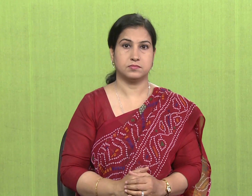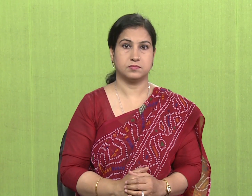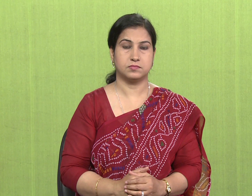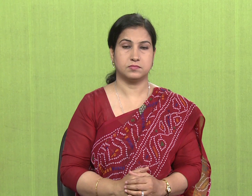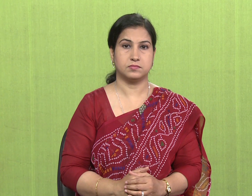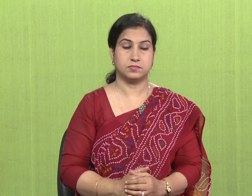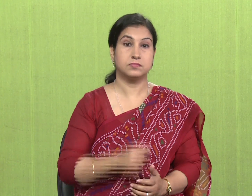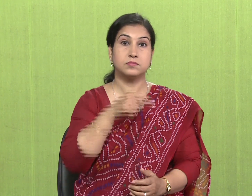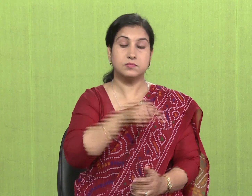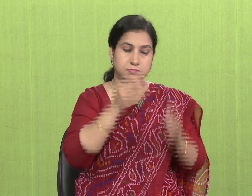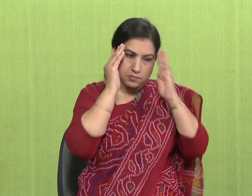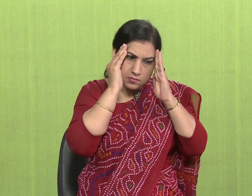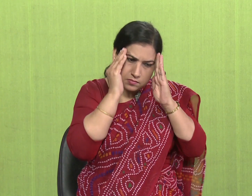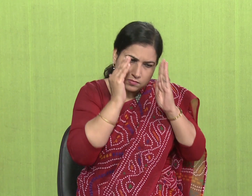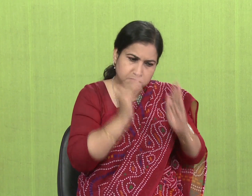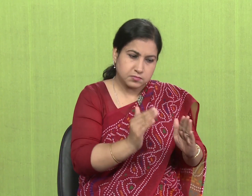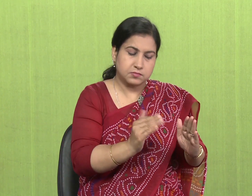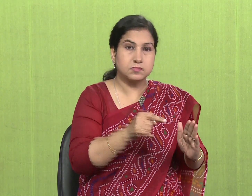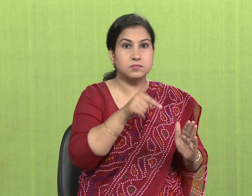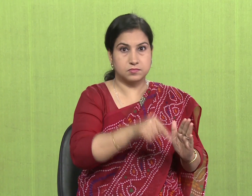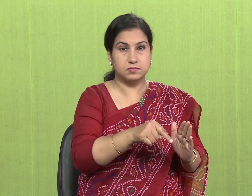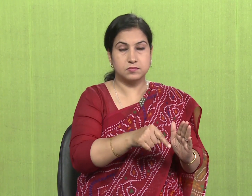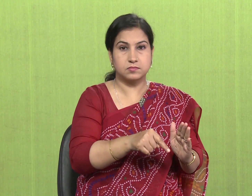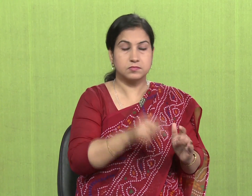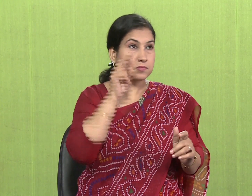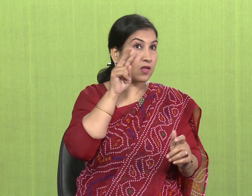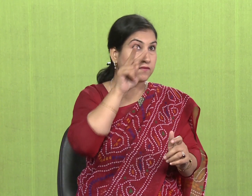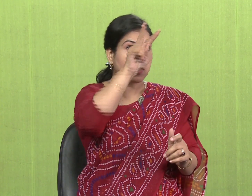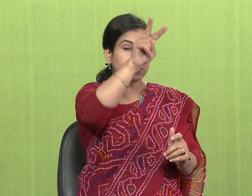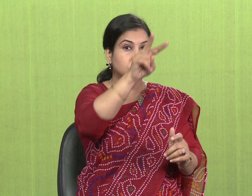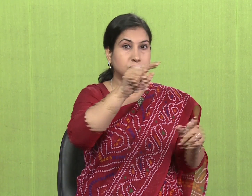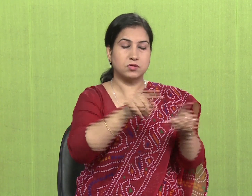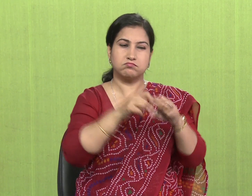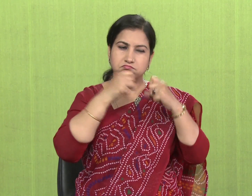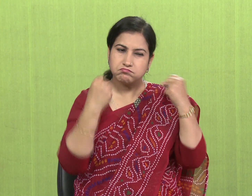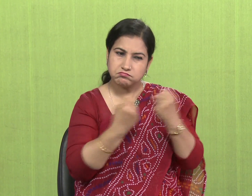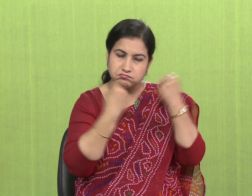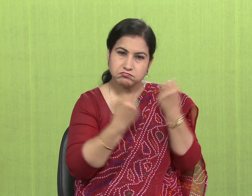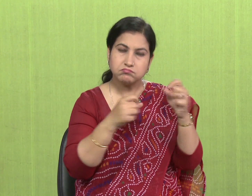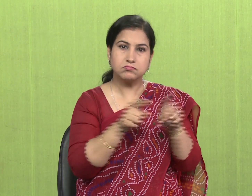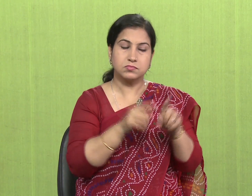Through his determination, vision, hard work, and dedication,